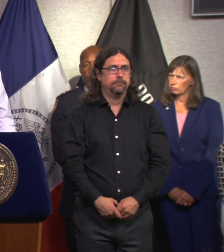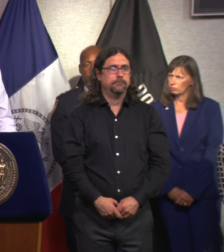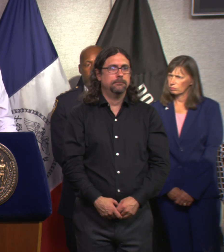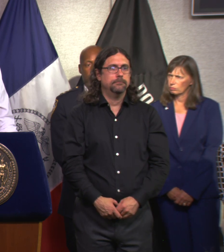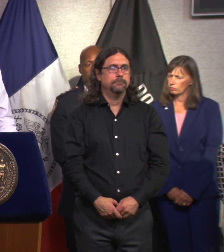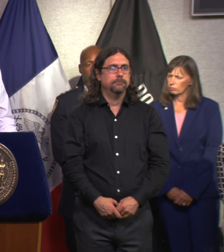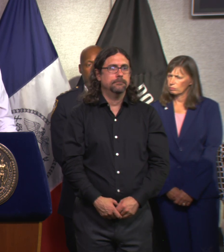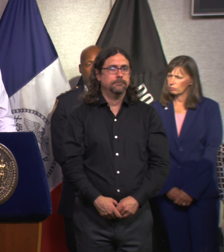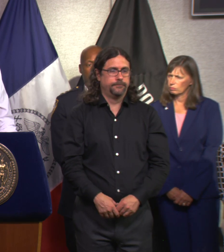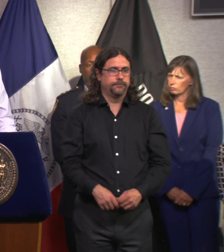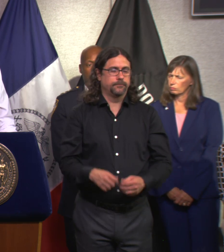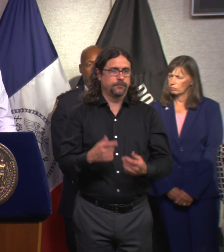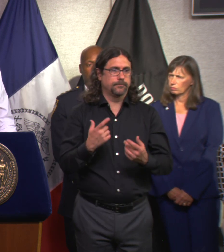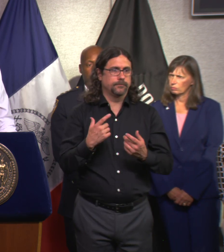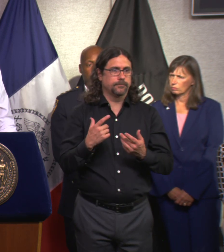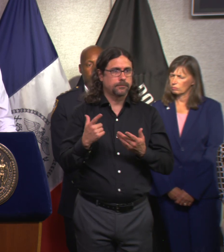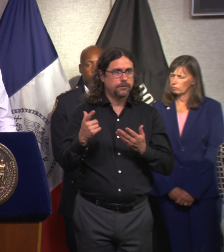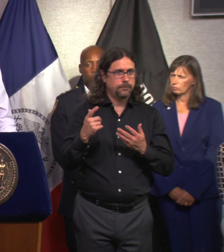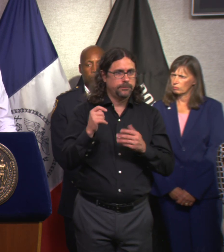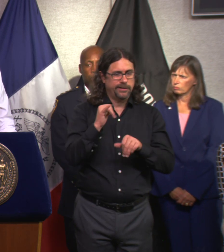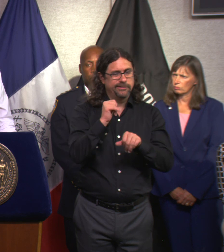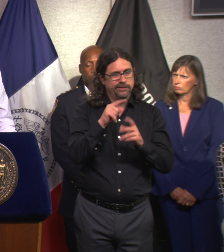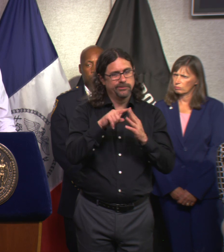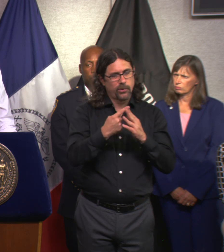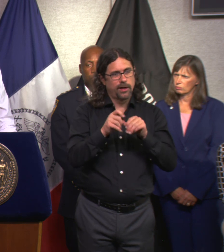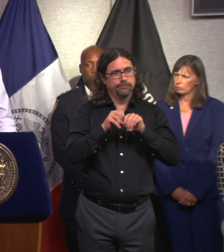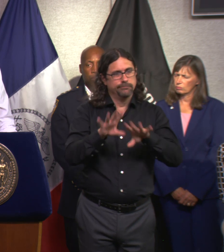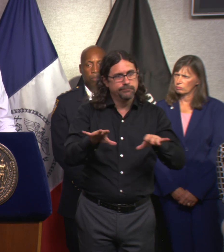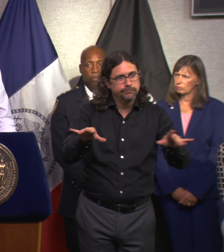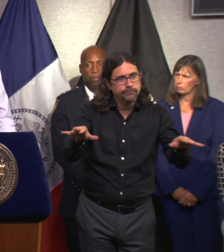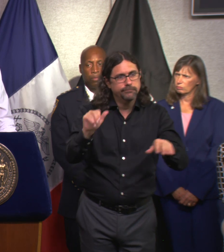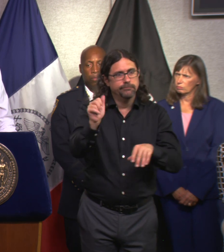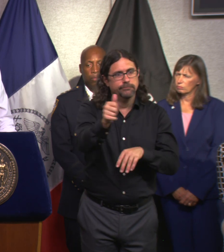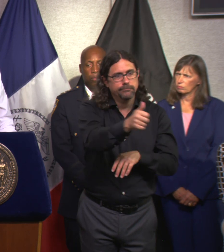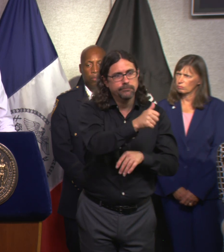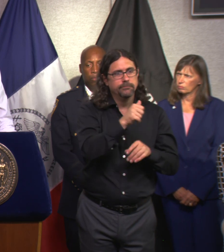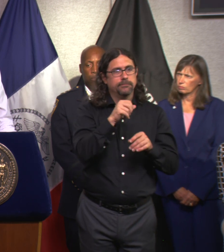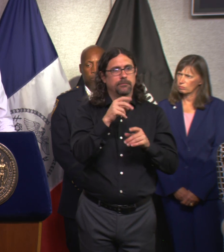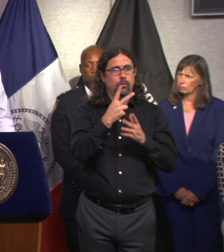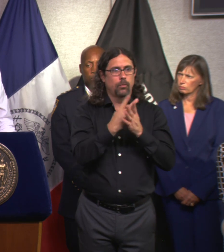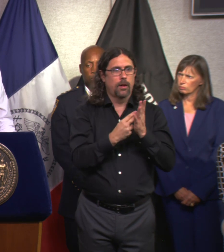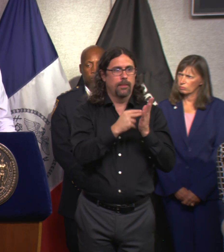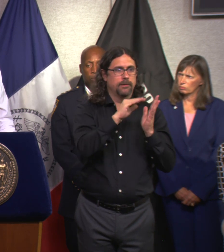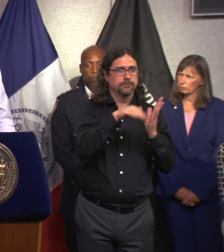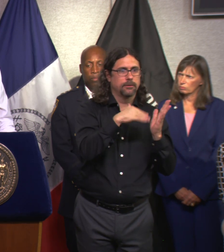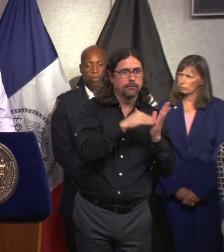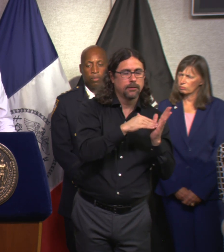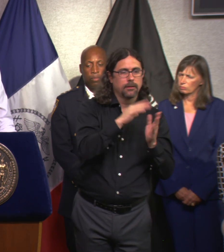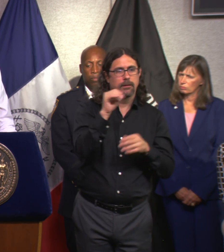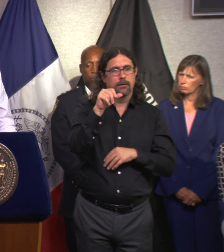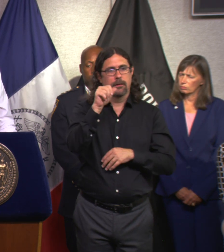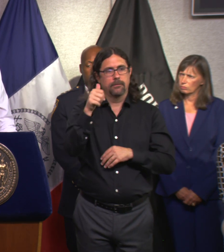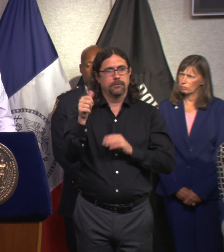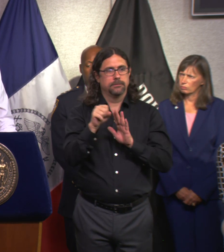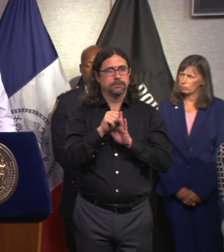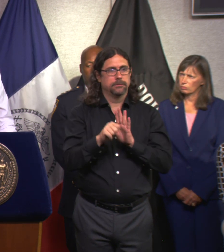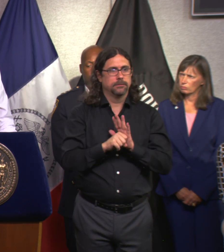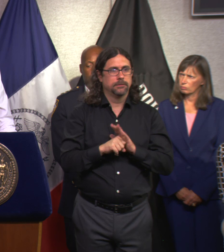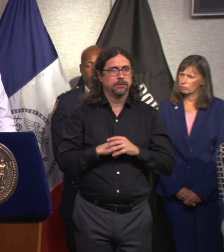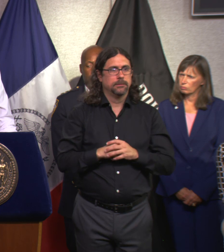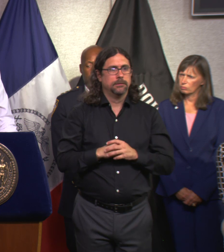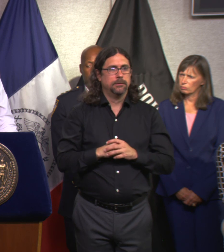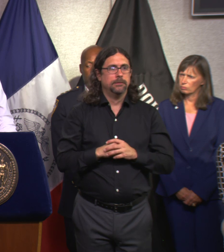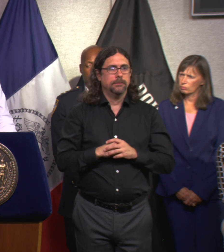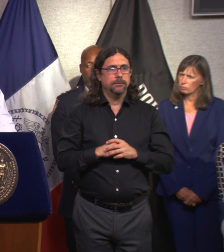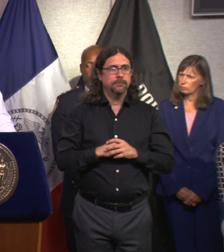now; and to have a strong debate performance to introduce myself to the American people. And I feel that I was able to do